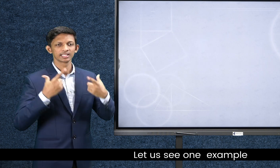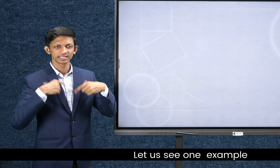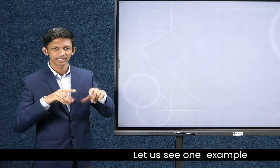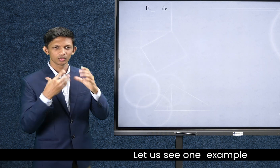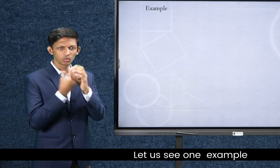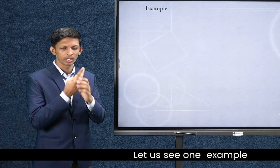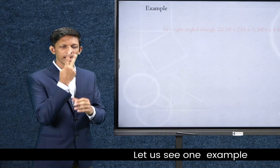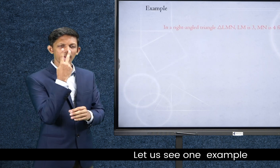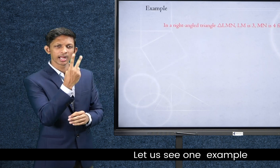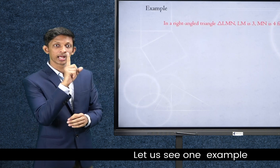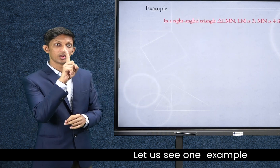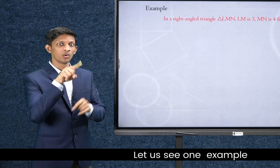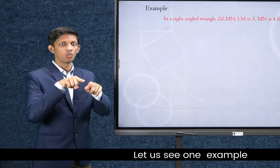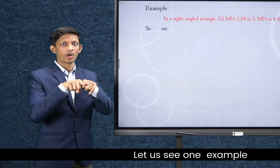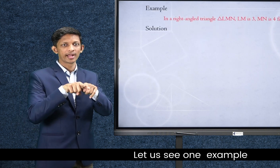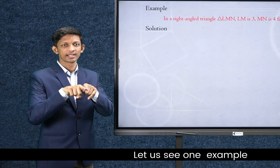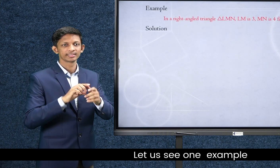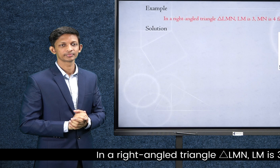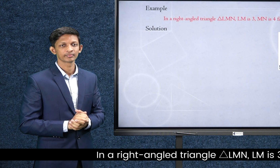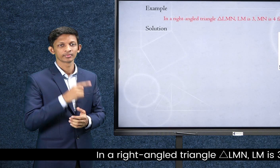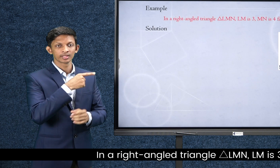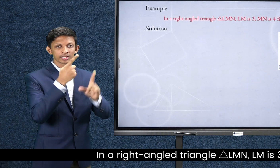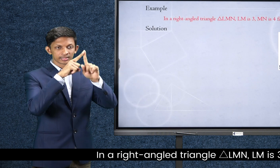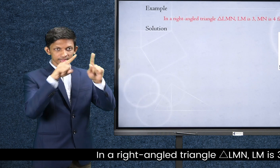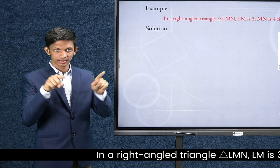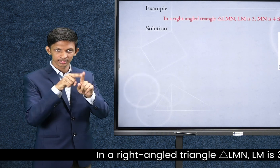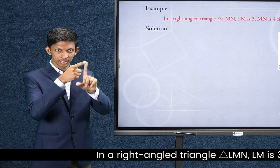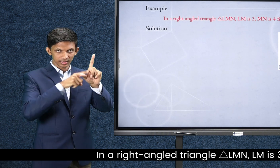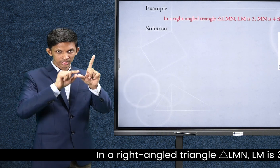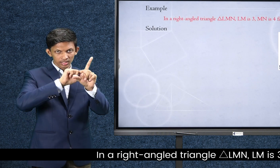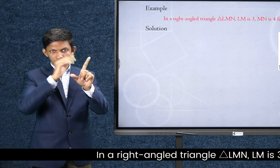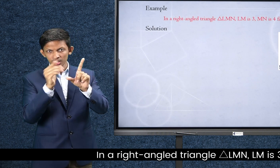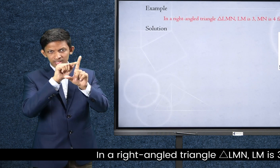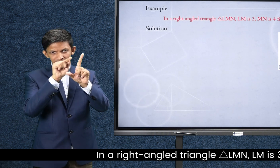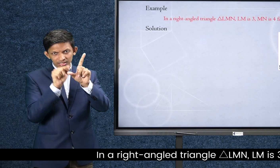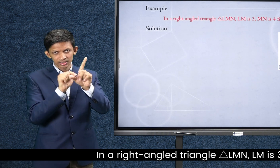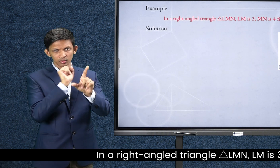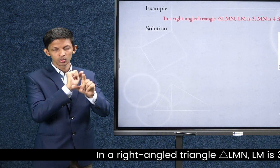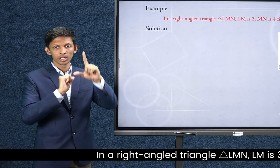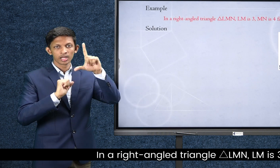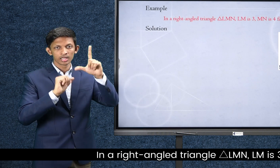Let us see one example. In a right angle triangle LMN, LM is